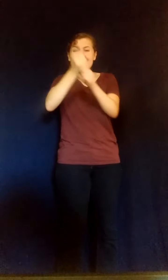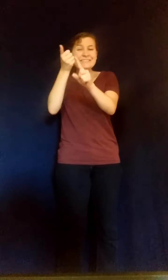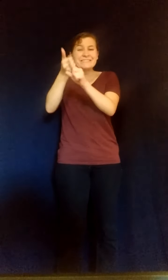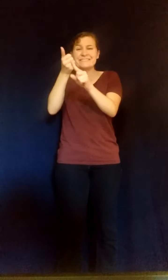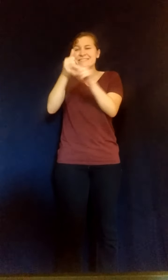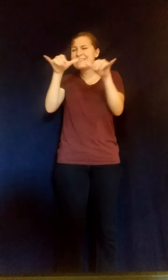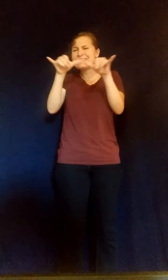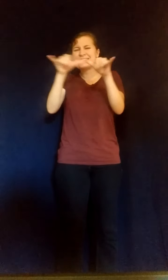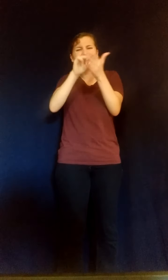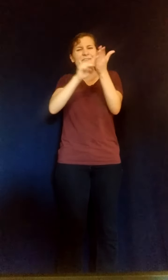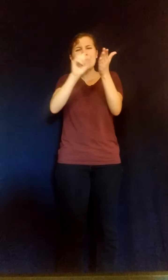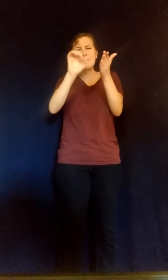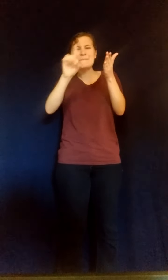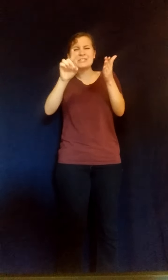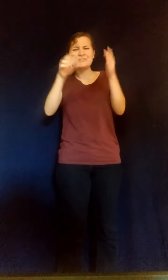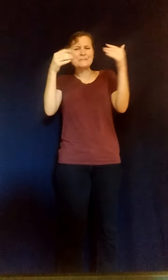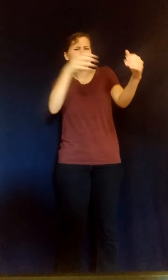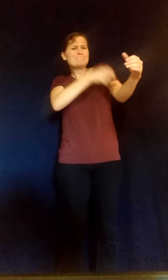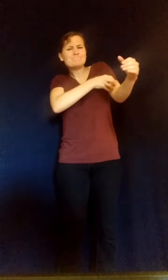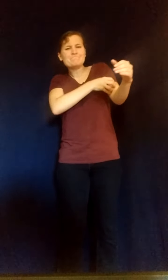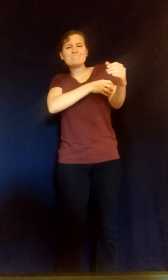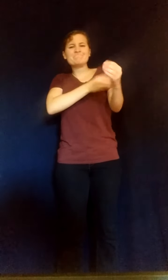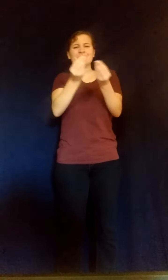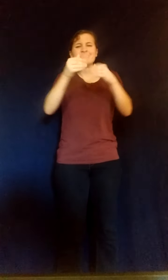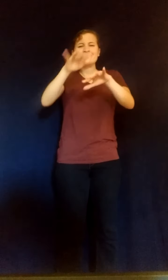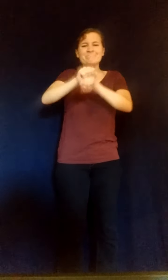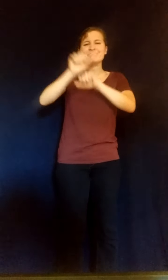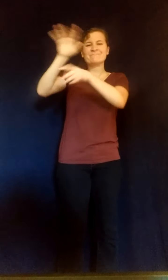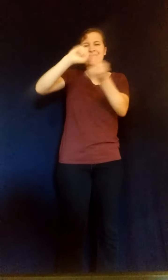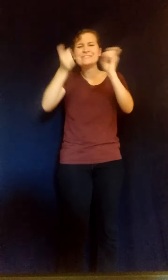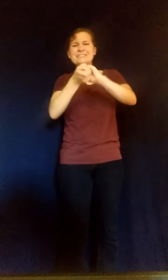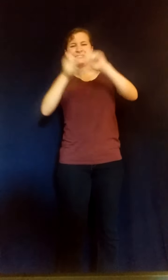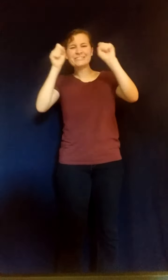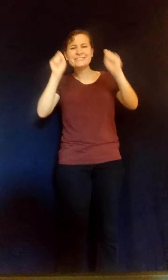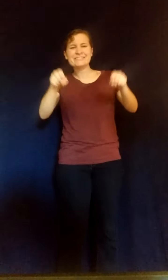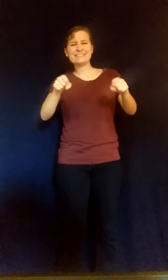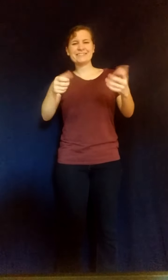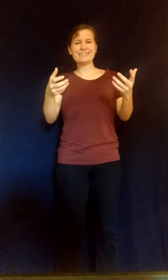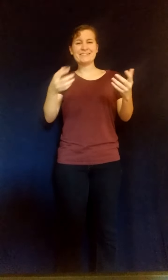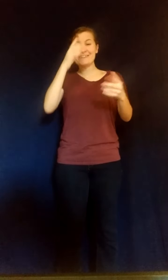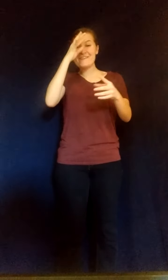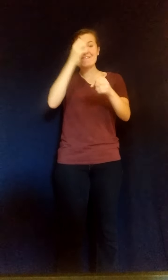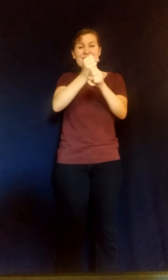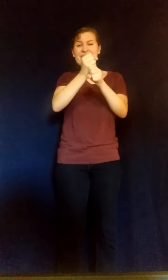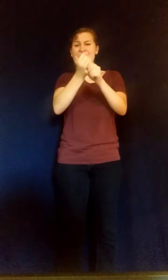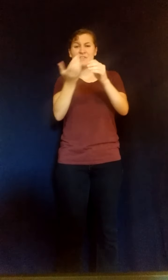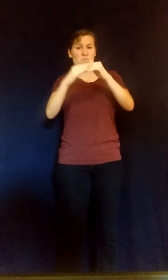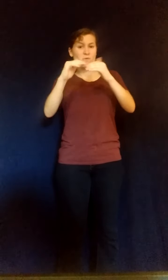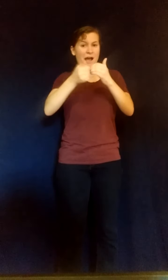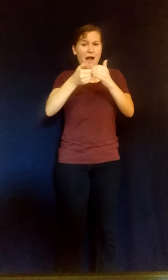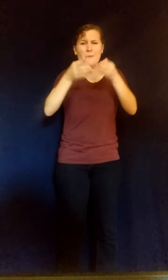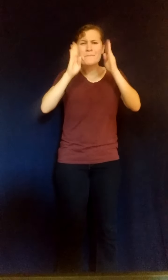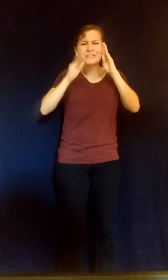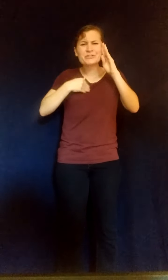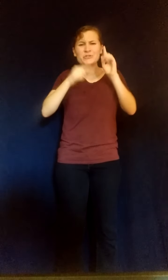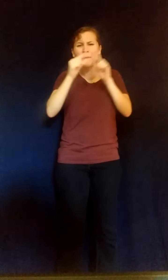rearrange whole landscapes and turn mountains into open highways. Faith comes by my words, so maybe you've cuffed your ears. My